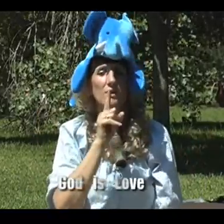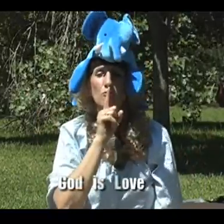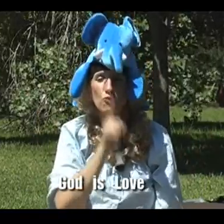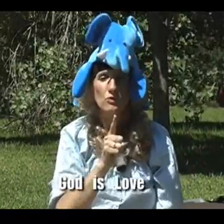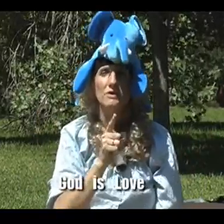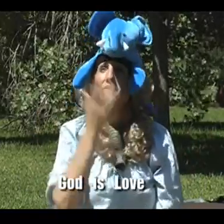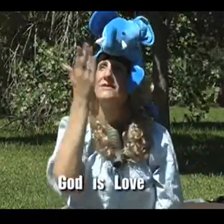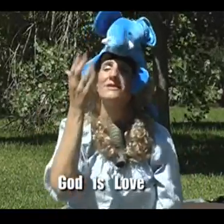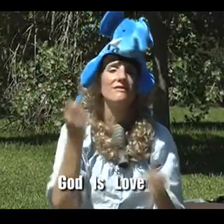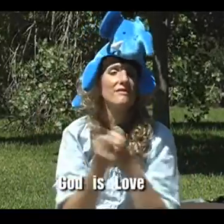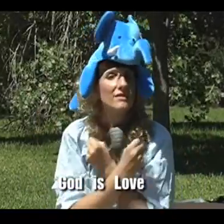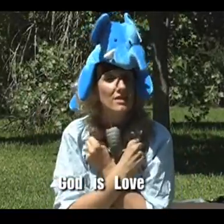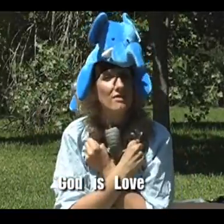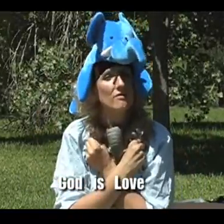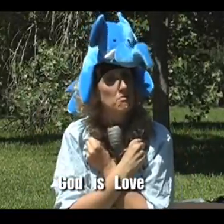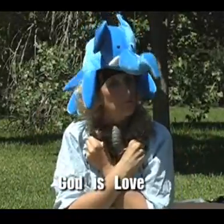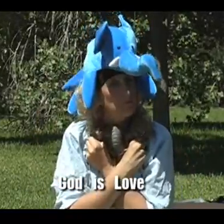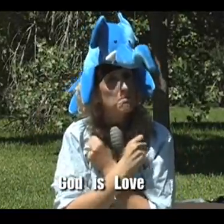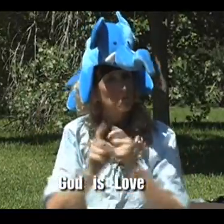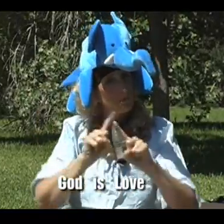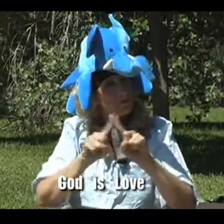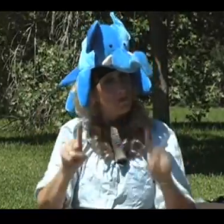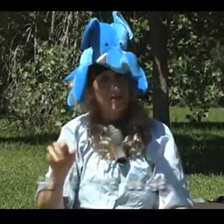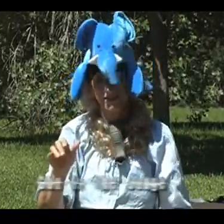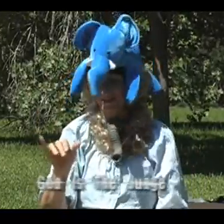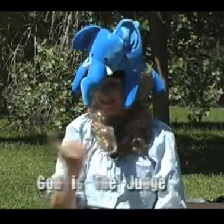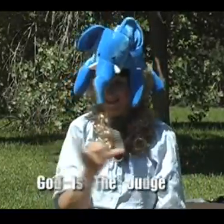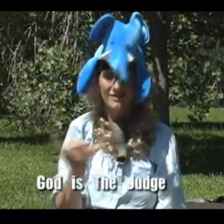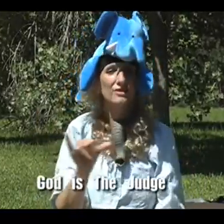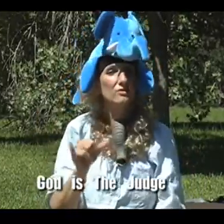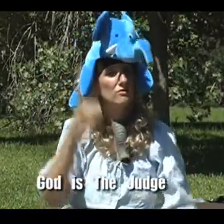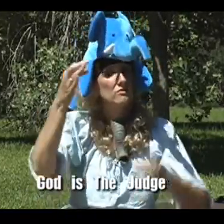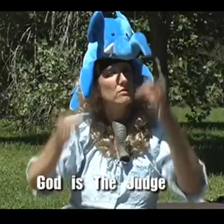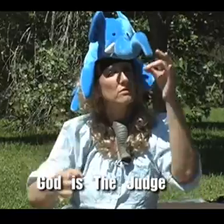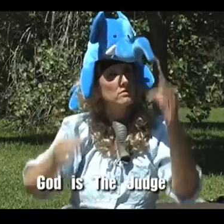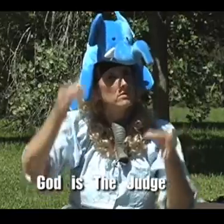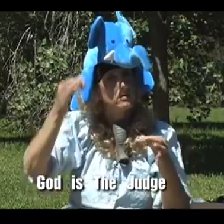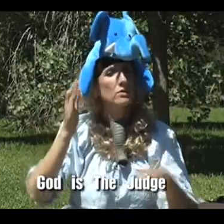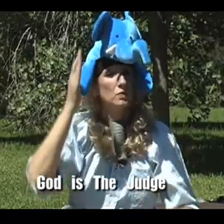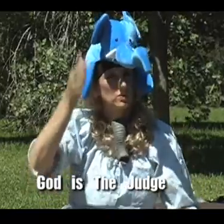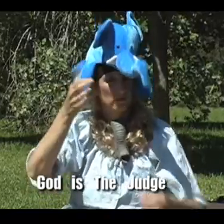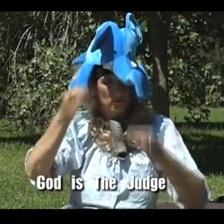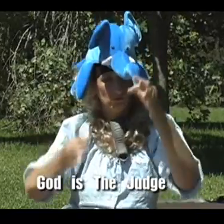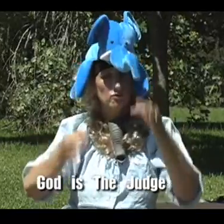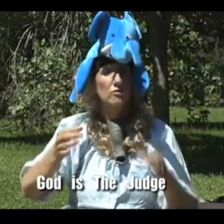He's truly, truly love. But He's also truly the judge. And He will